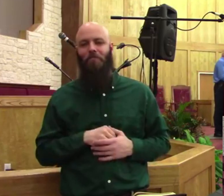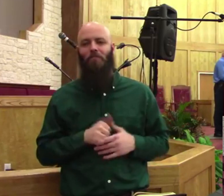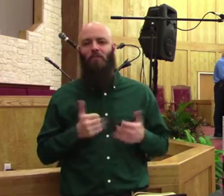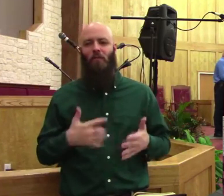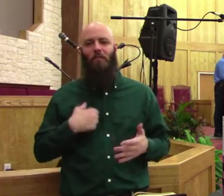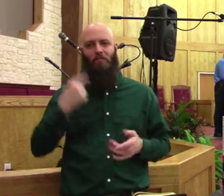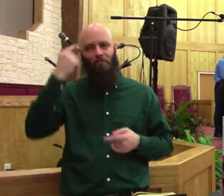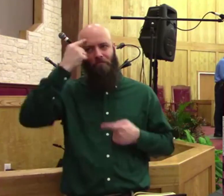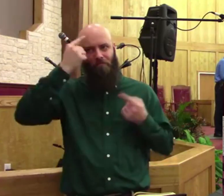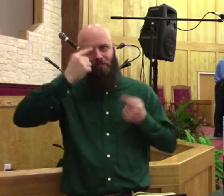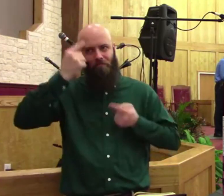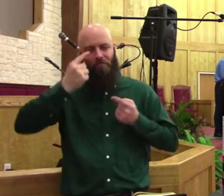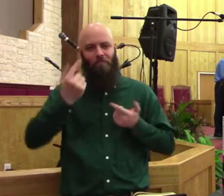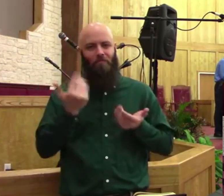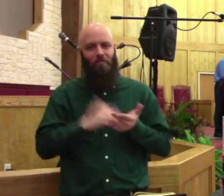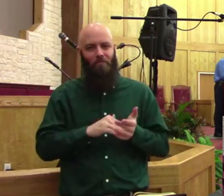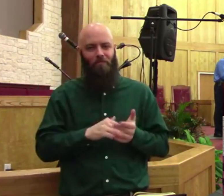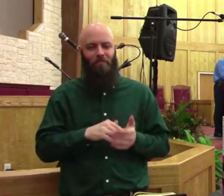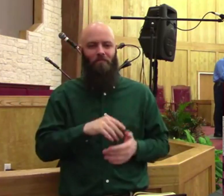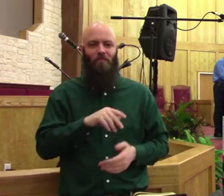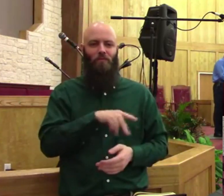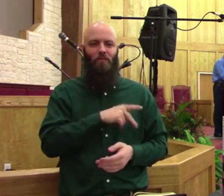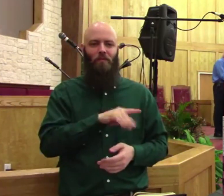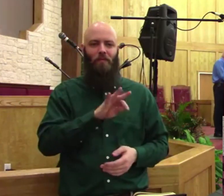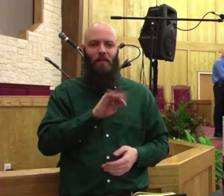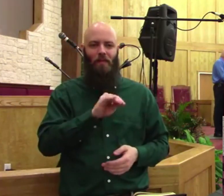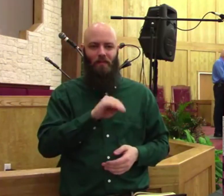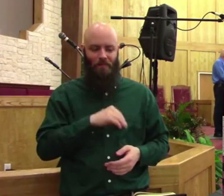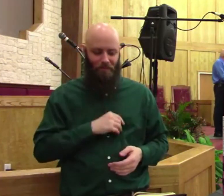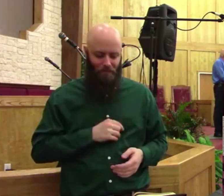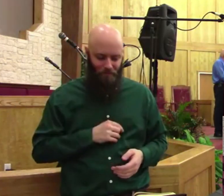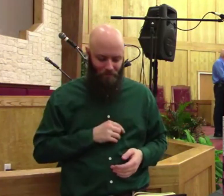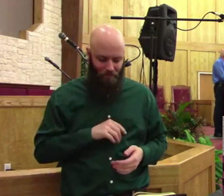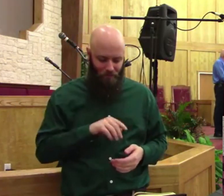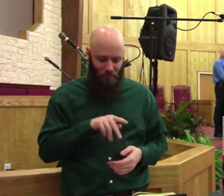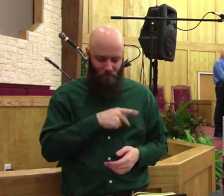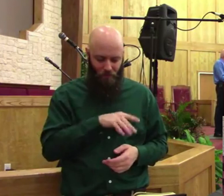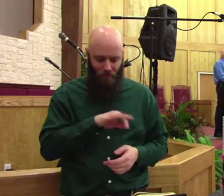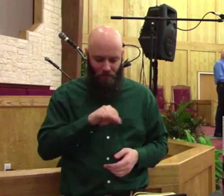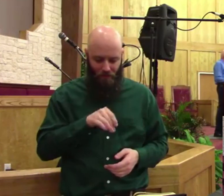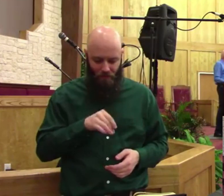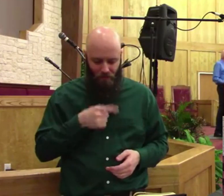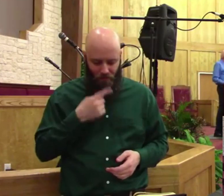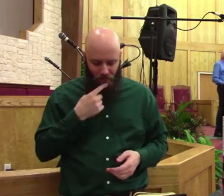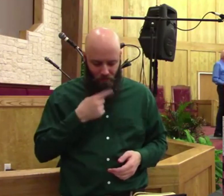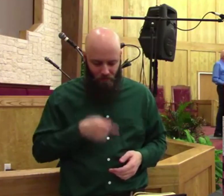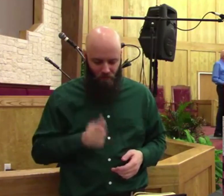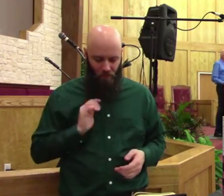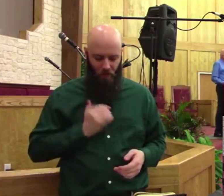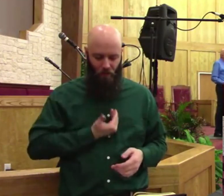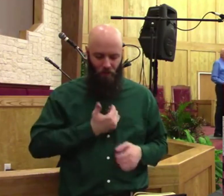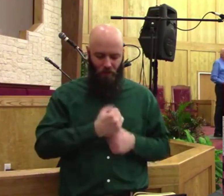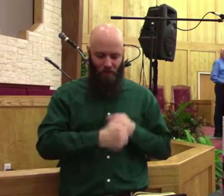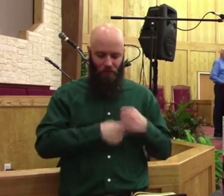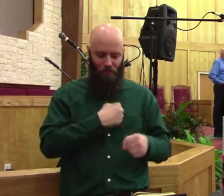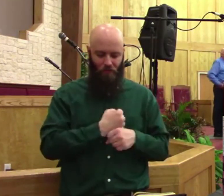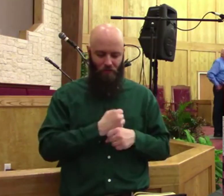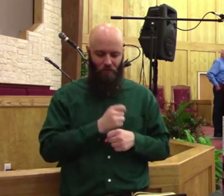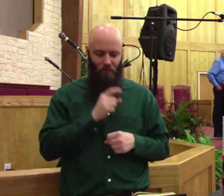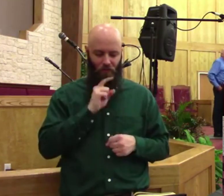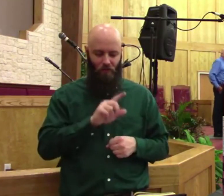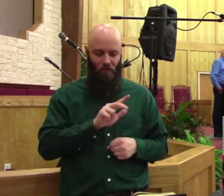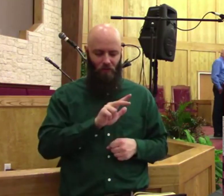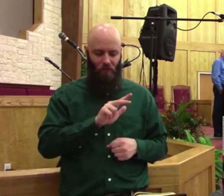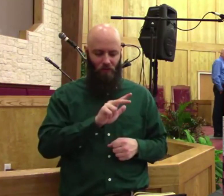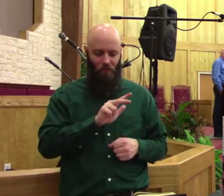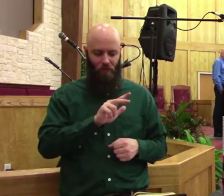once again Psalm 90. Psalm 90 that says our years are 70, our